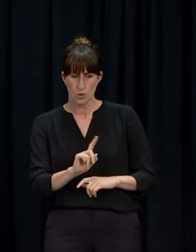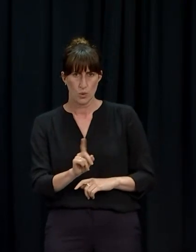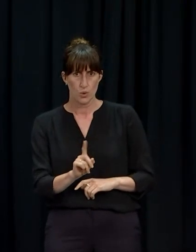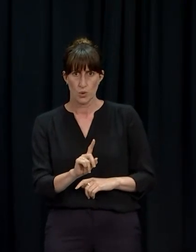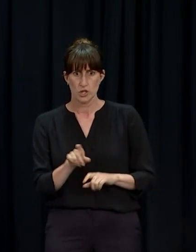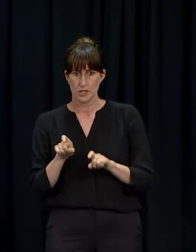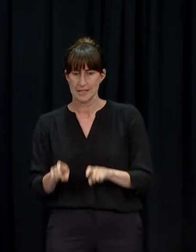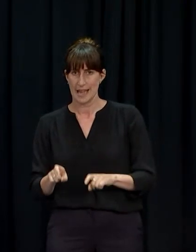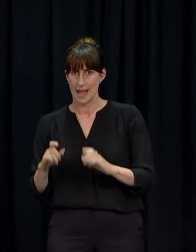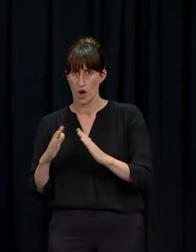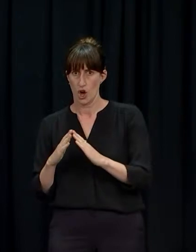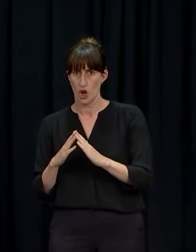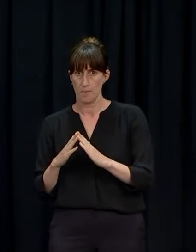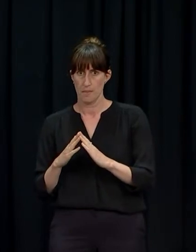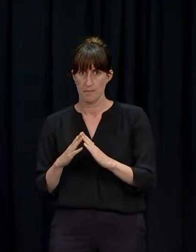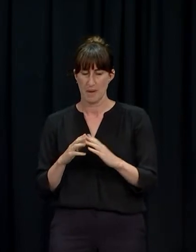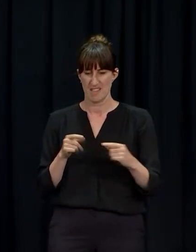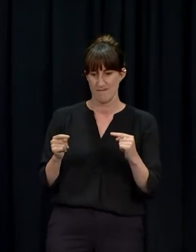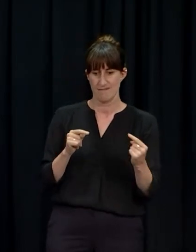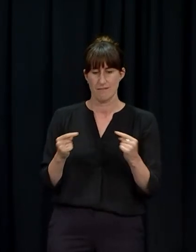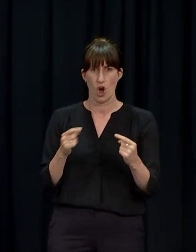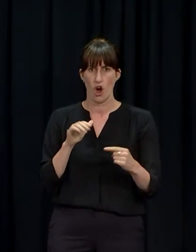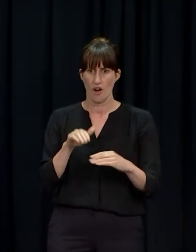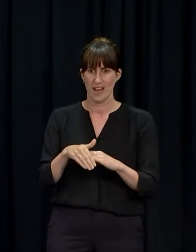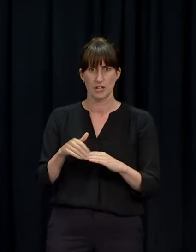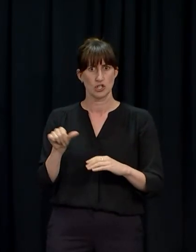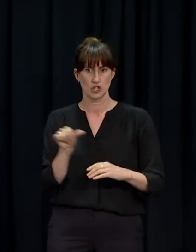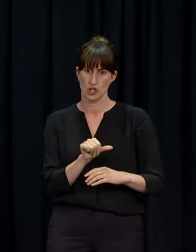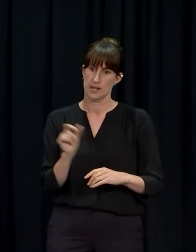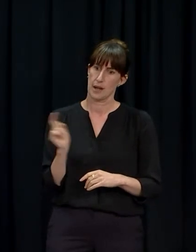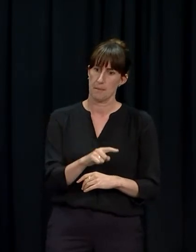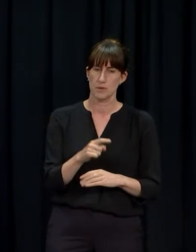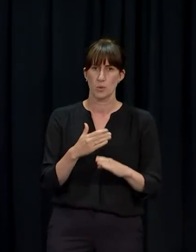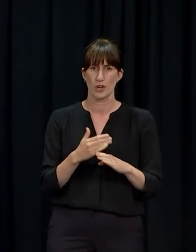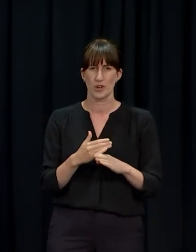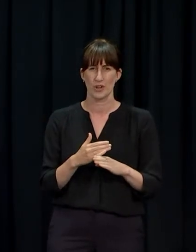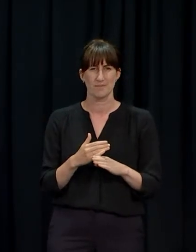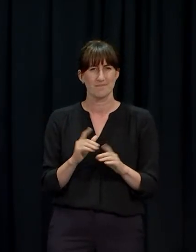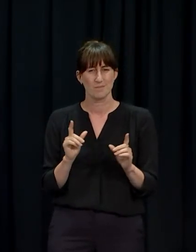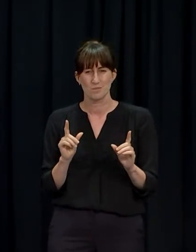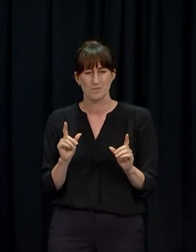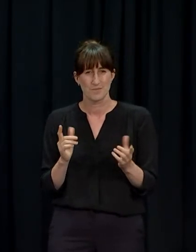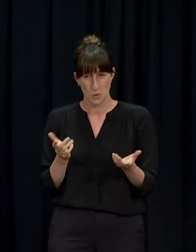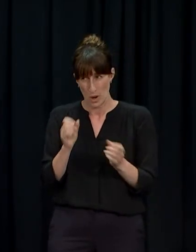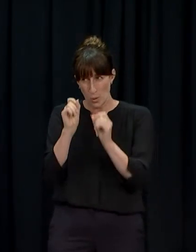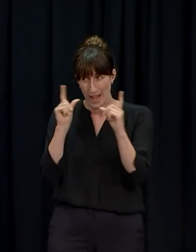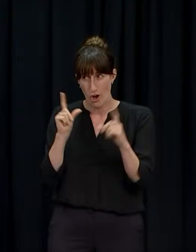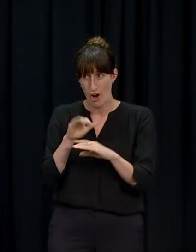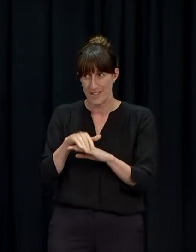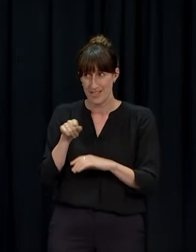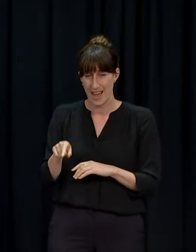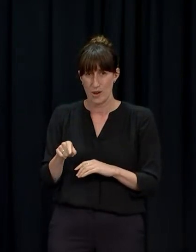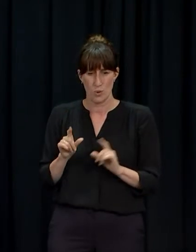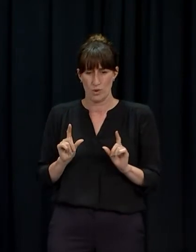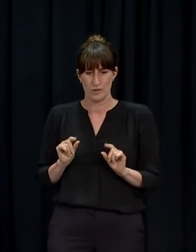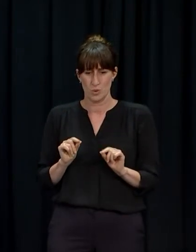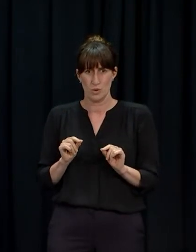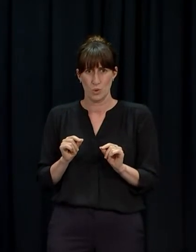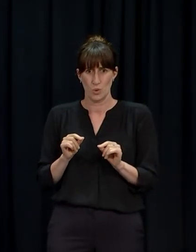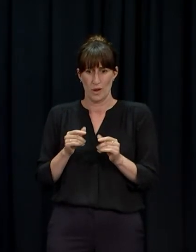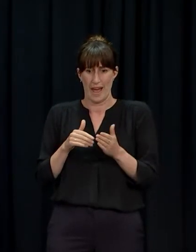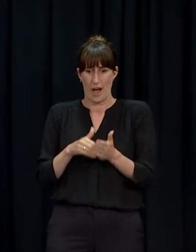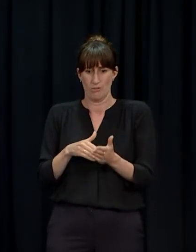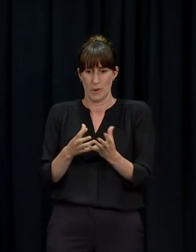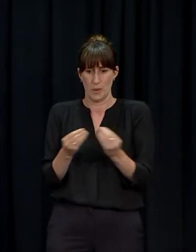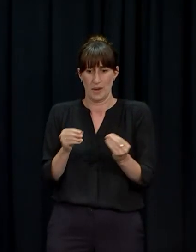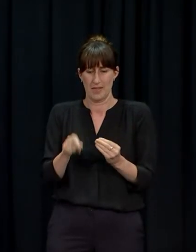that they do come to work. Are you aware of these instances taking place? What's been done and how can you rectify that? And also,